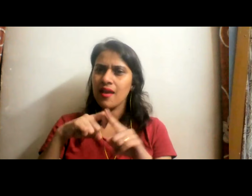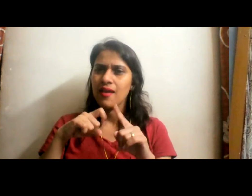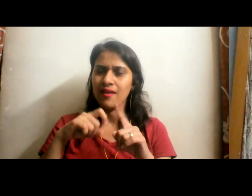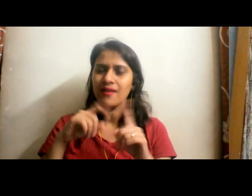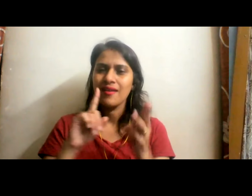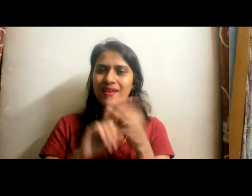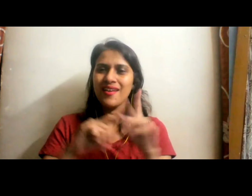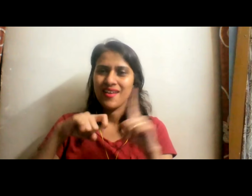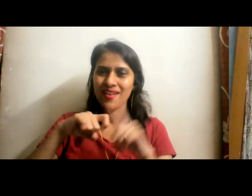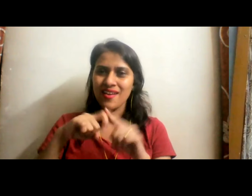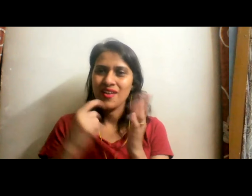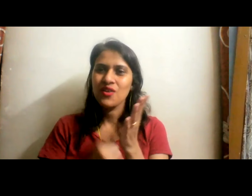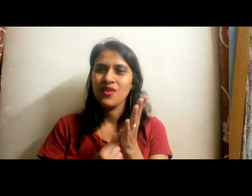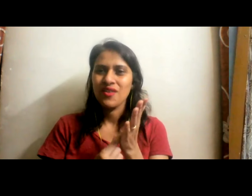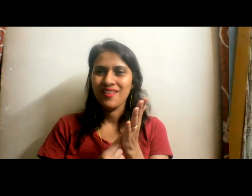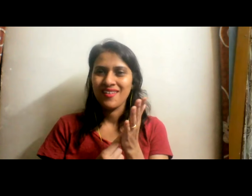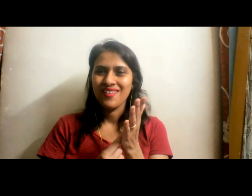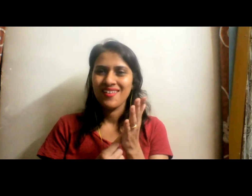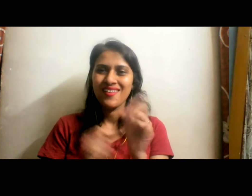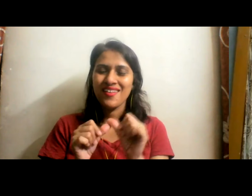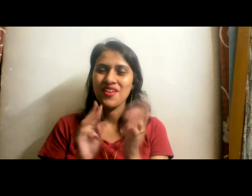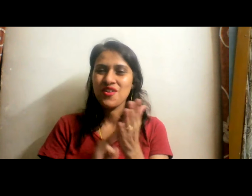right. You did it right.